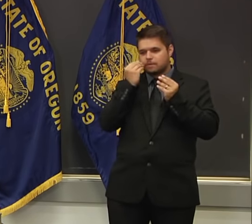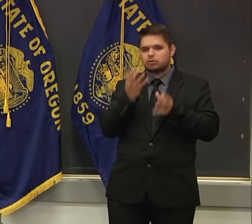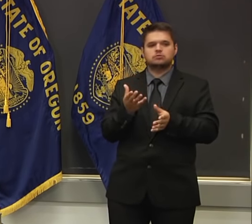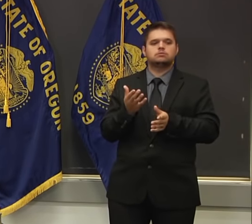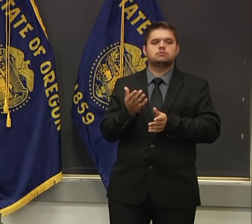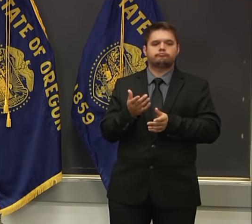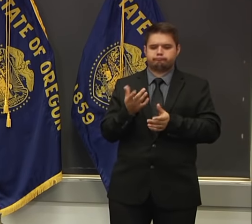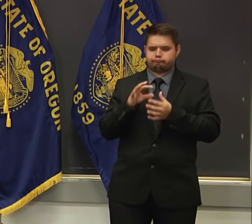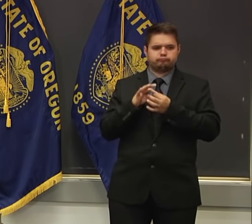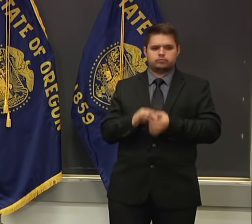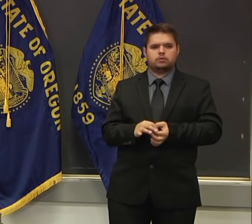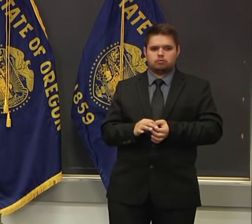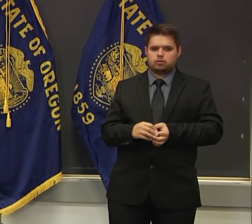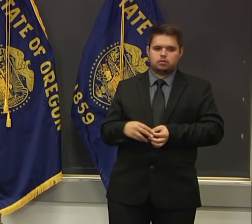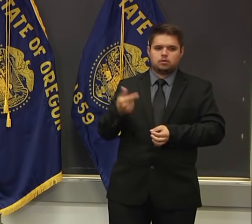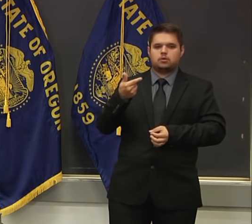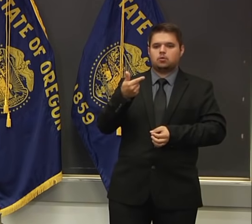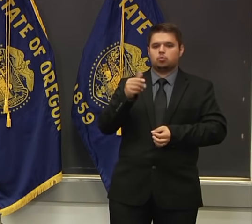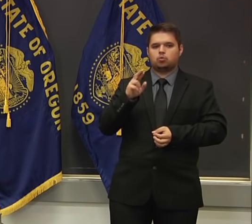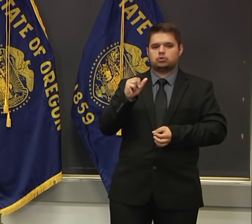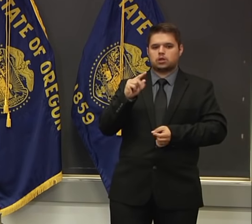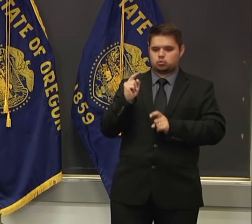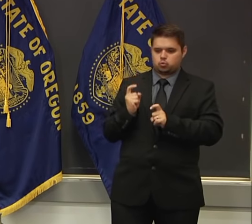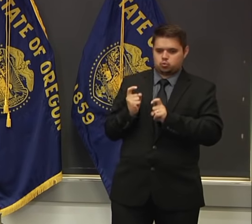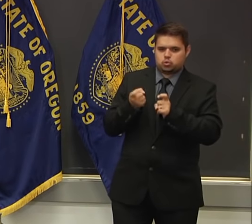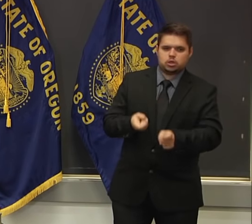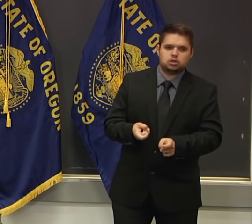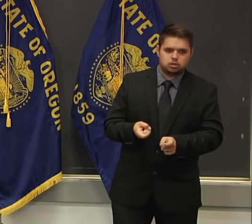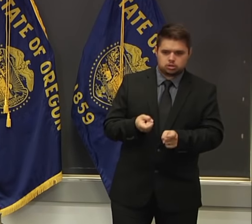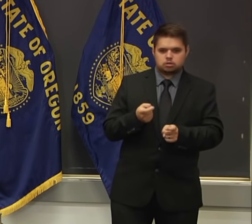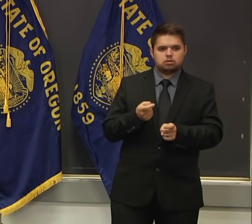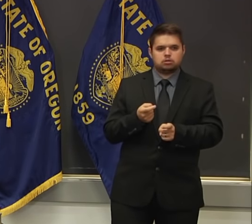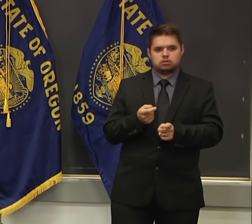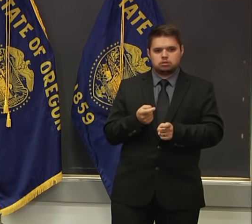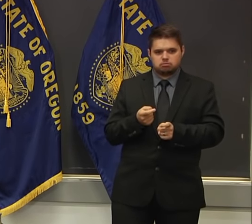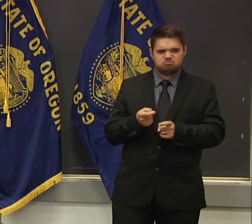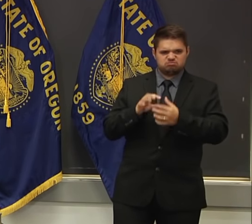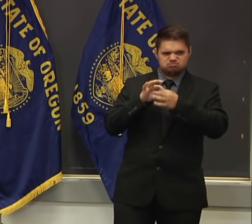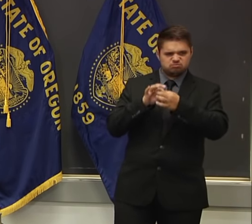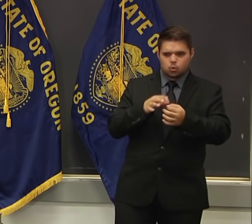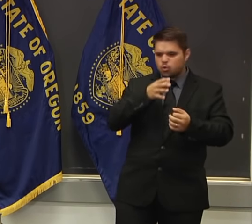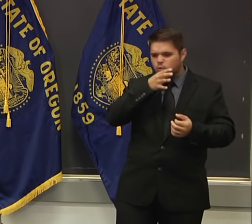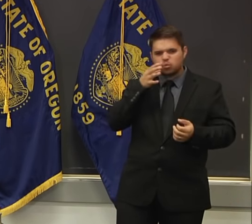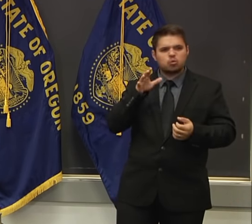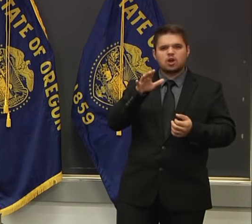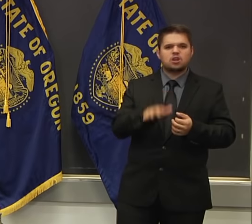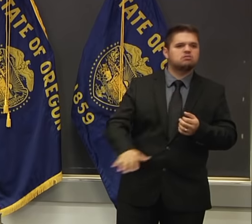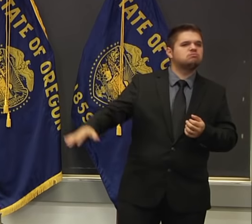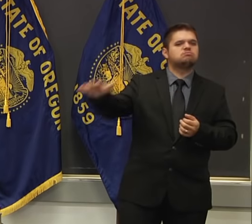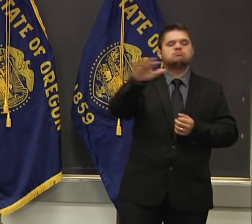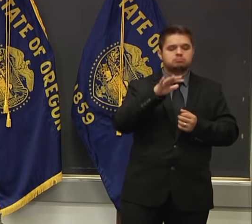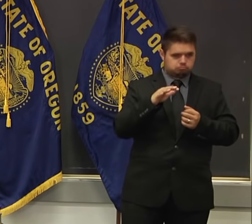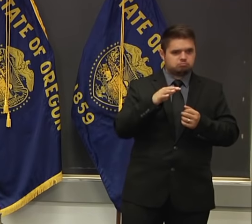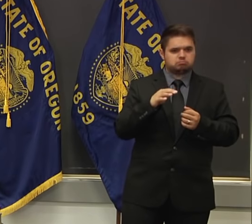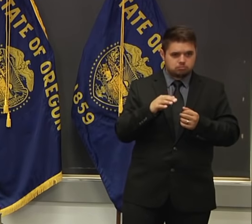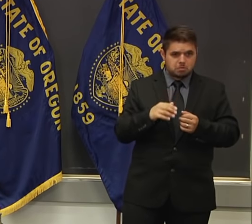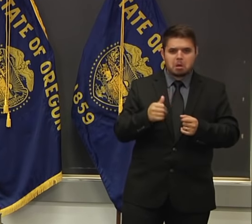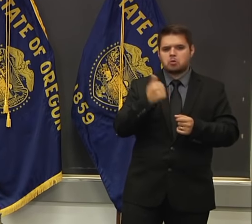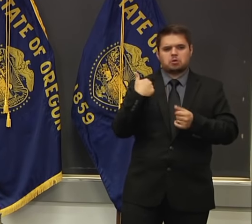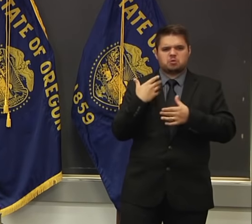activities related to ag. So that's one place that I know it's available. And of course, the other acronym or abbreviation I used